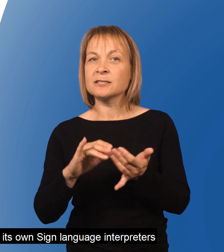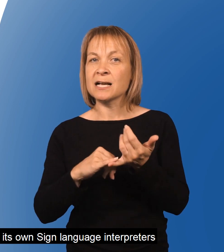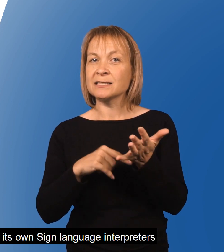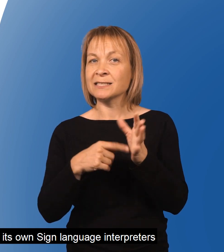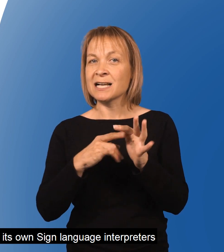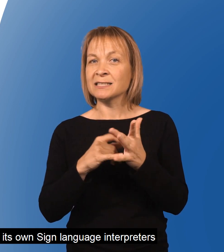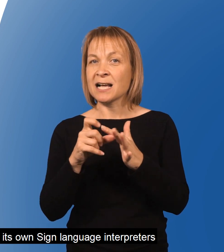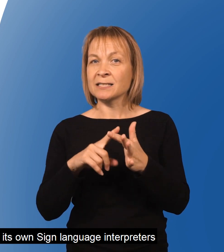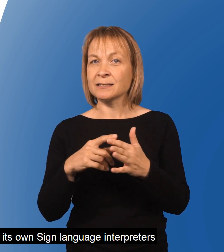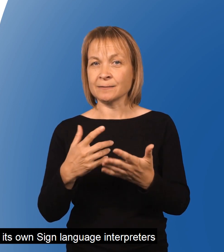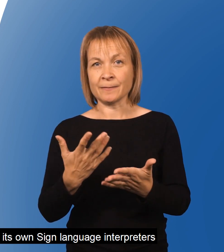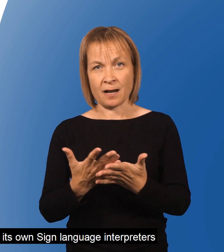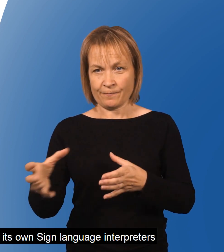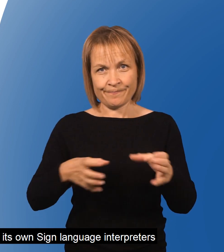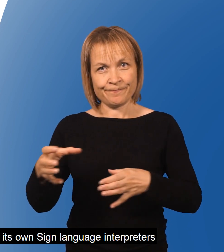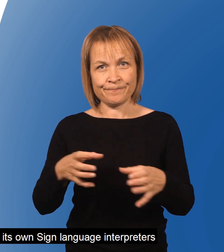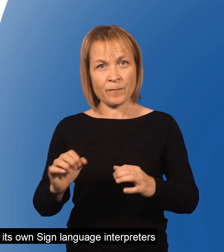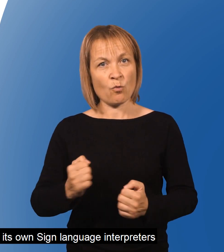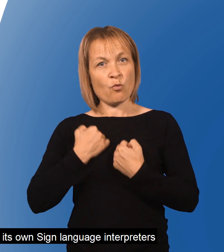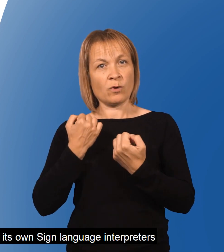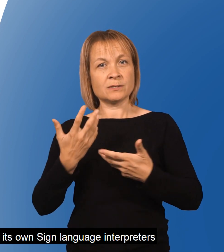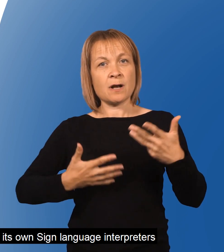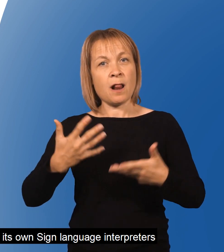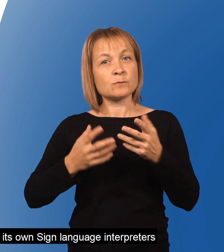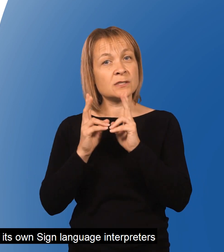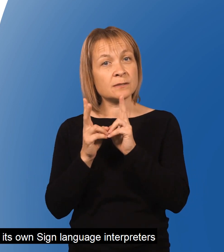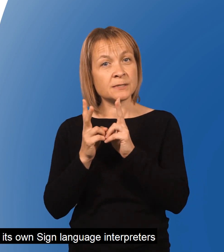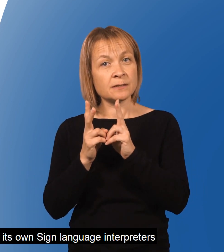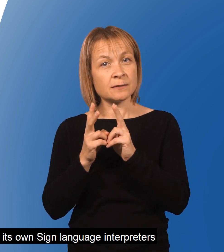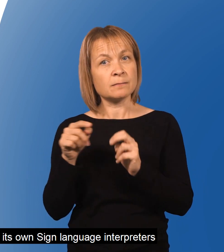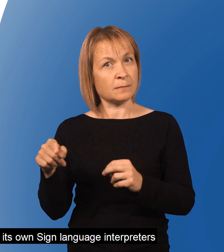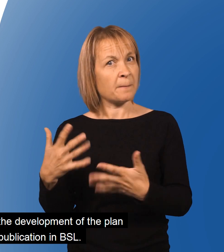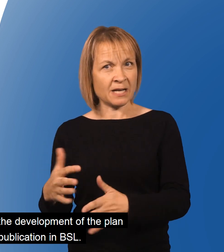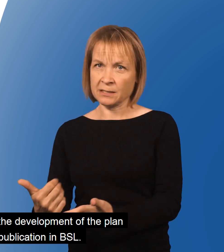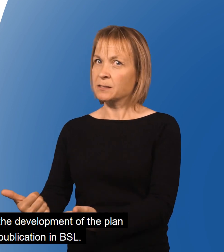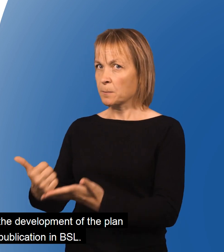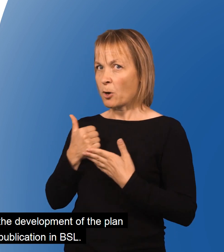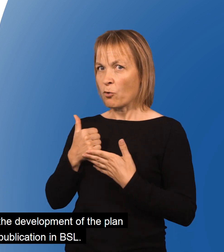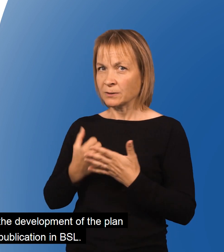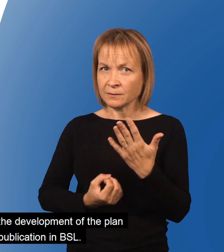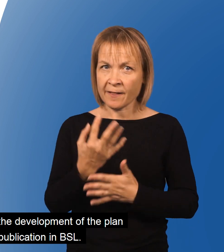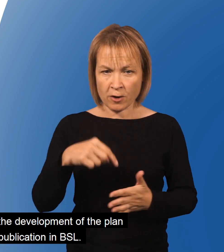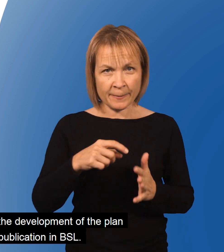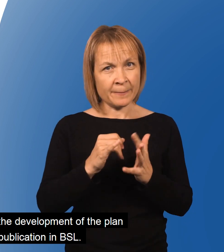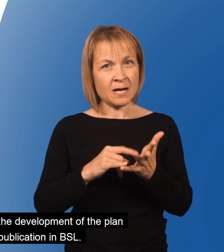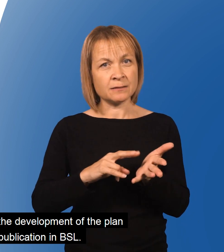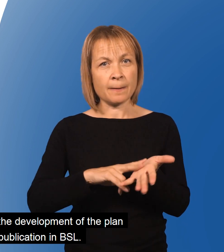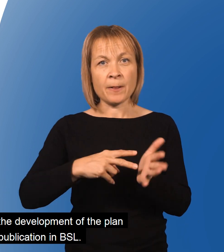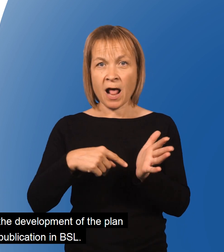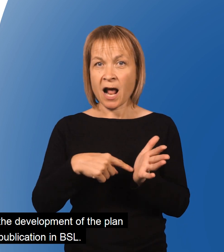NHS Tayside has employed its own sign language interpreters who have supported the development of the plan and